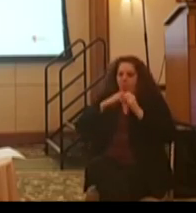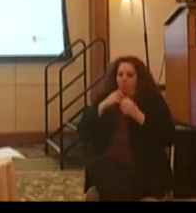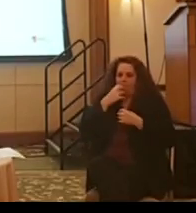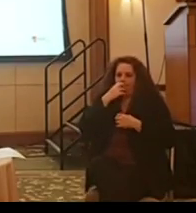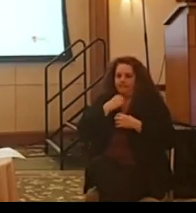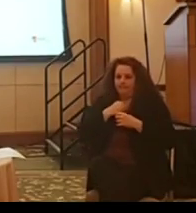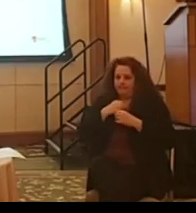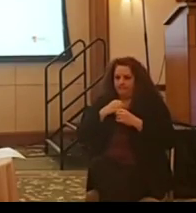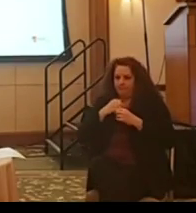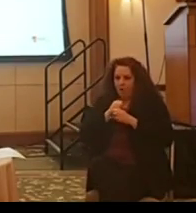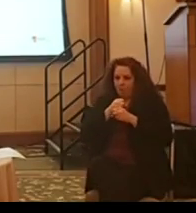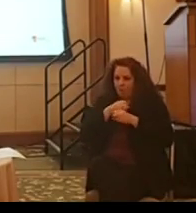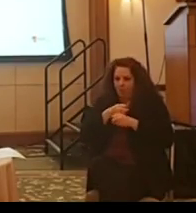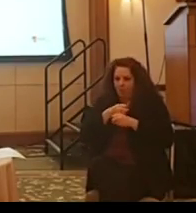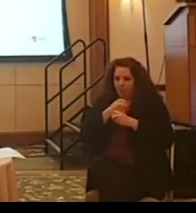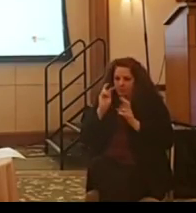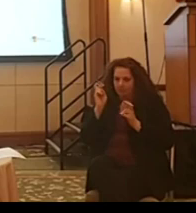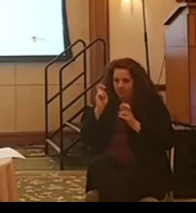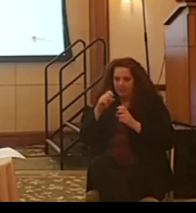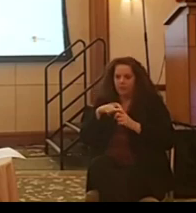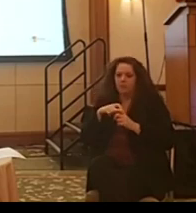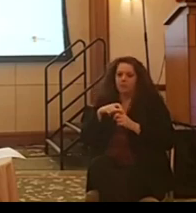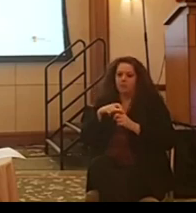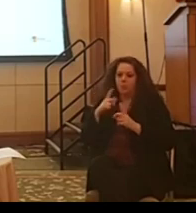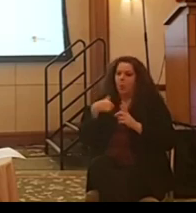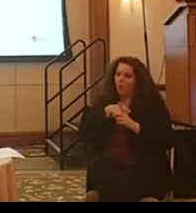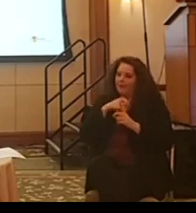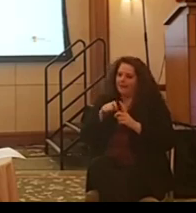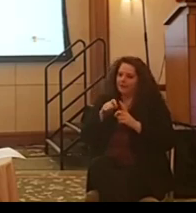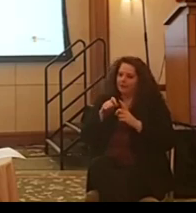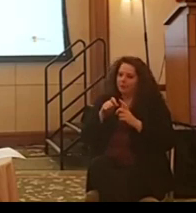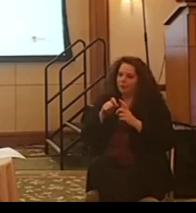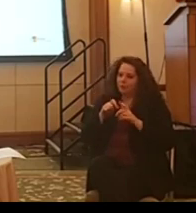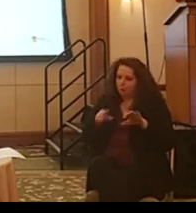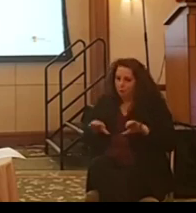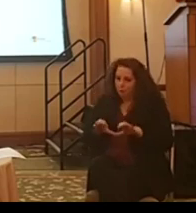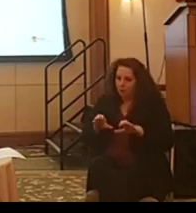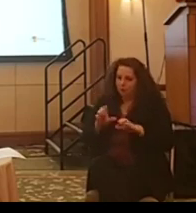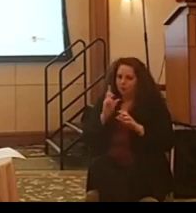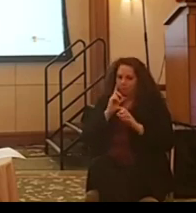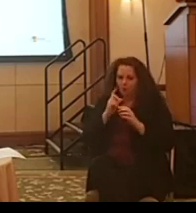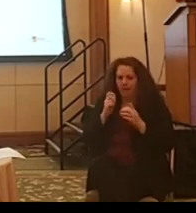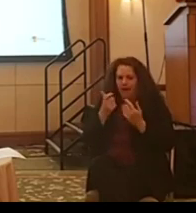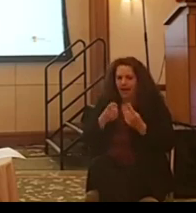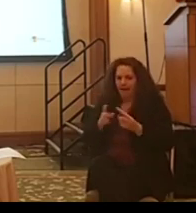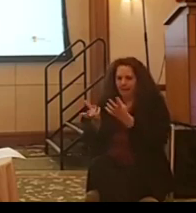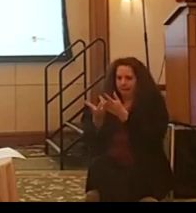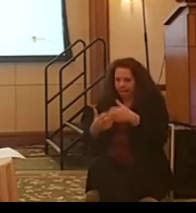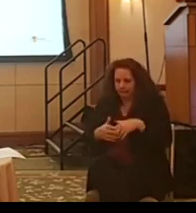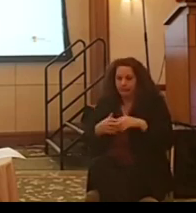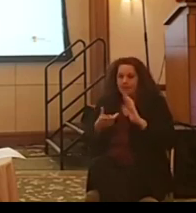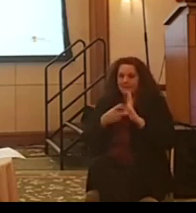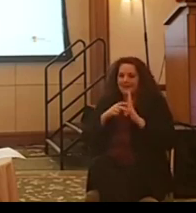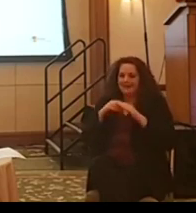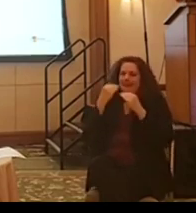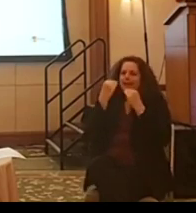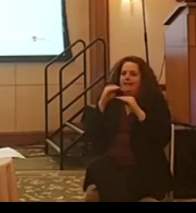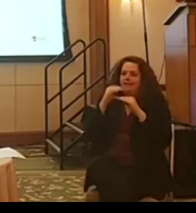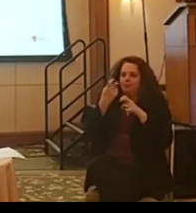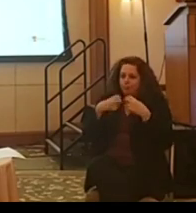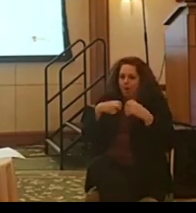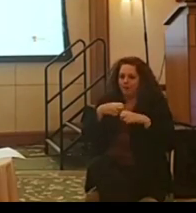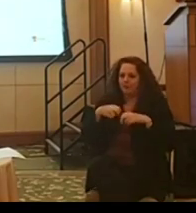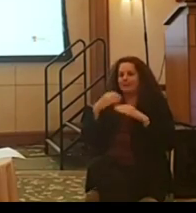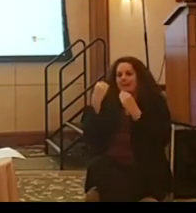then we have to do things to allow that to happen. we have to limit the problems, the options, and the actions